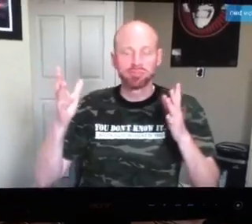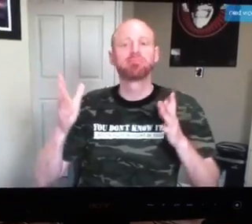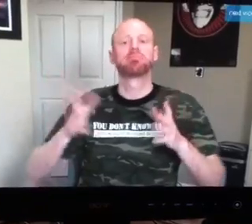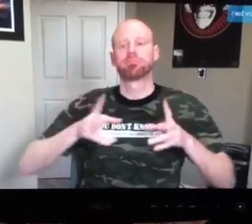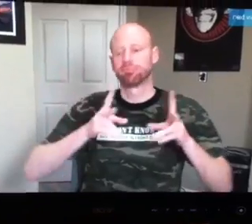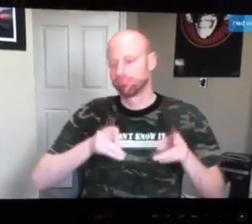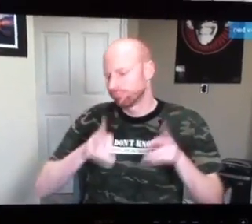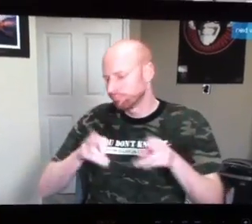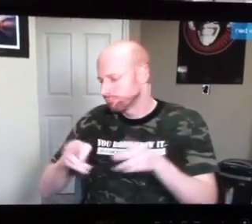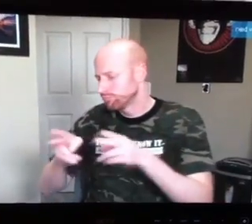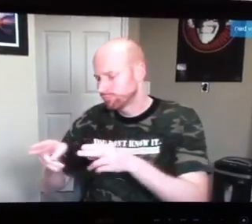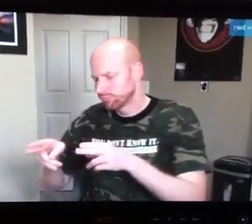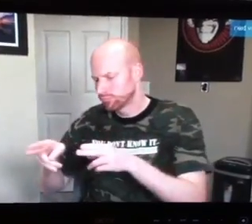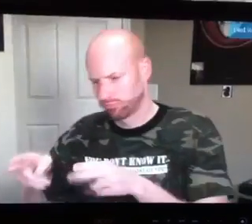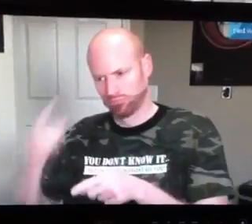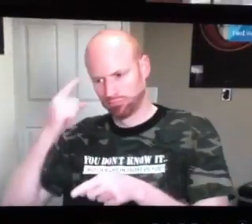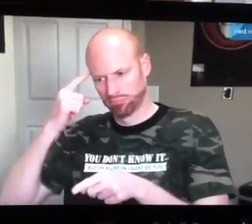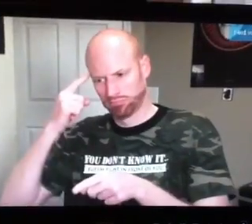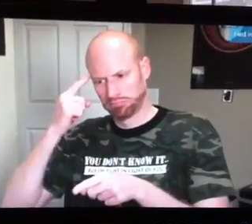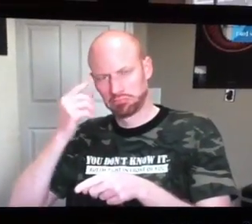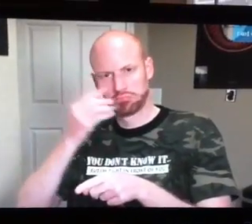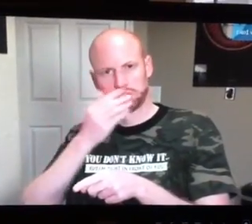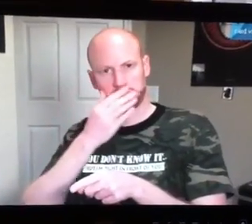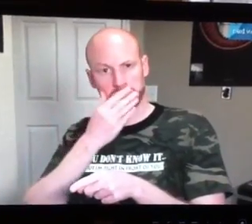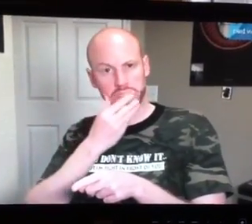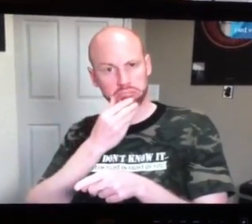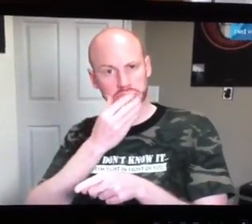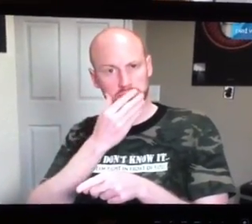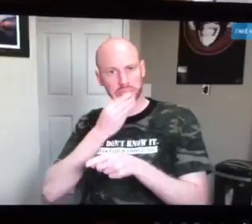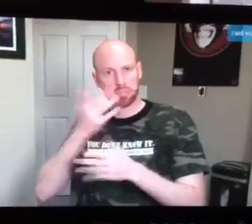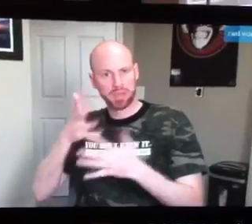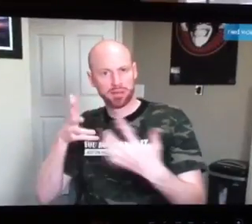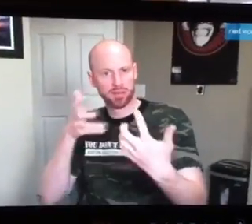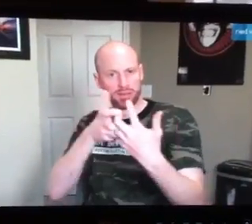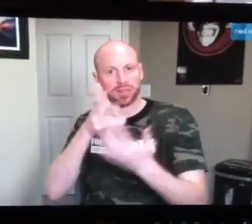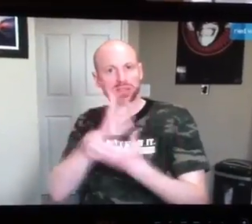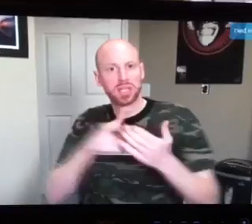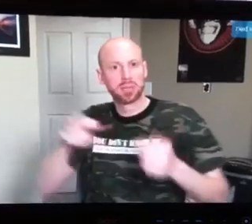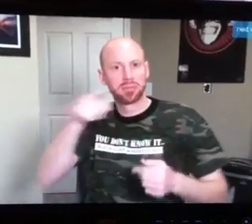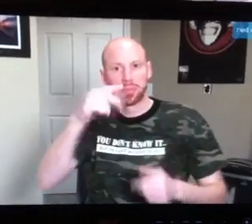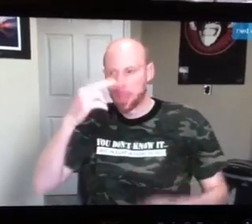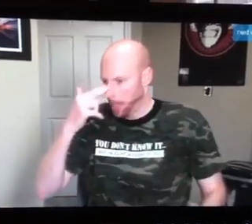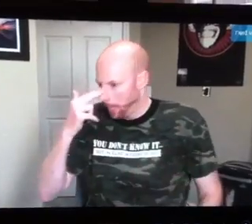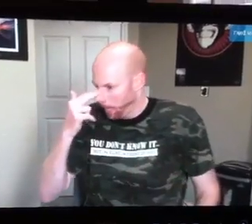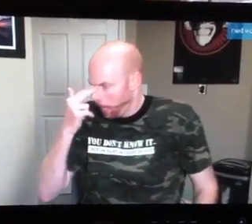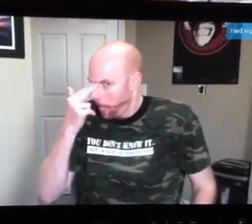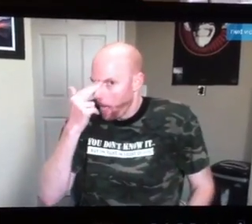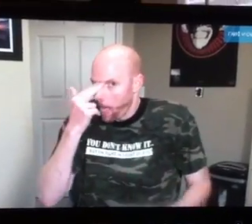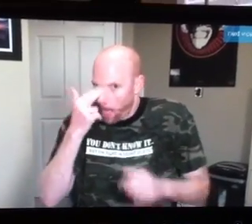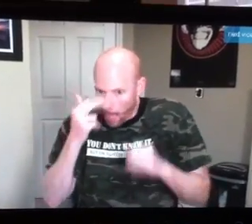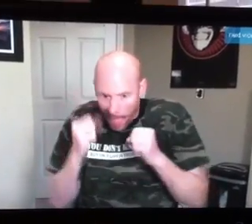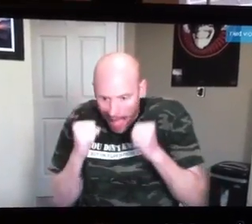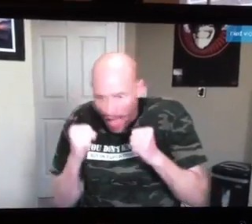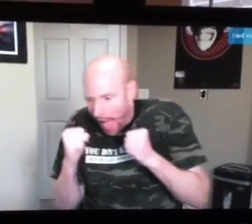were talking about it and discussing it, and that got me thinking that some of you may